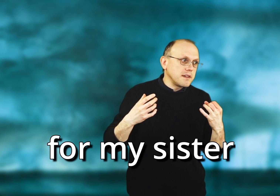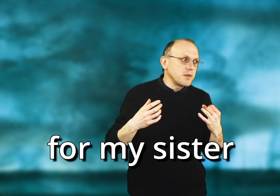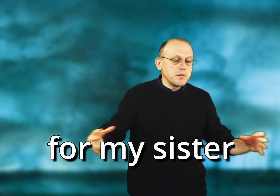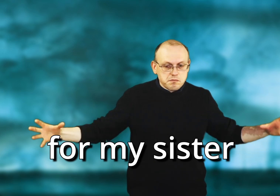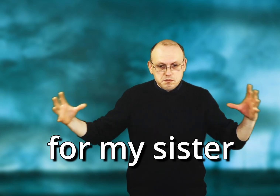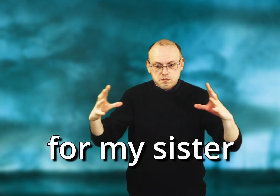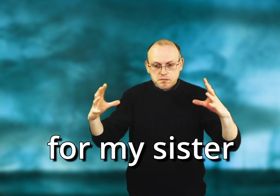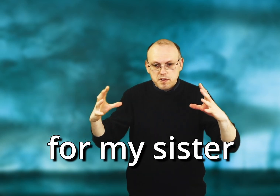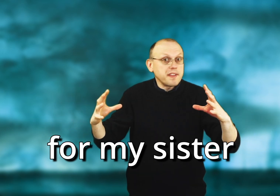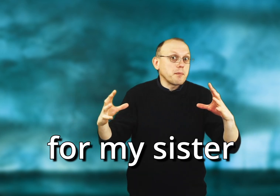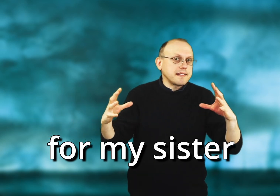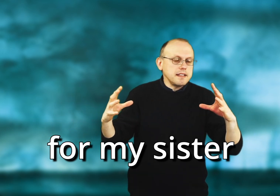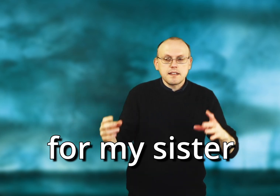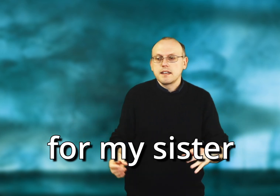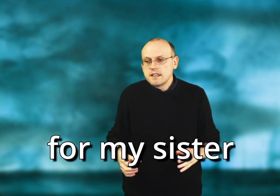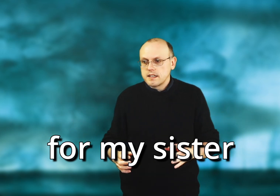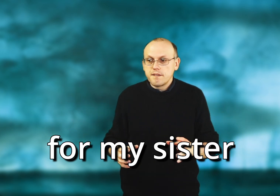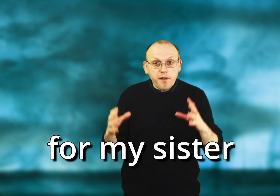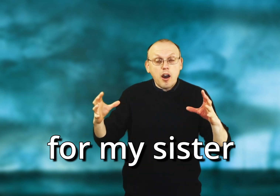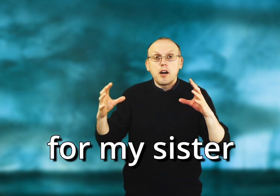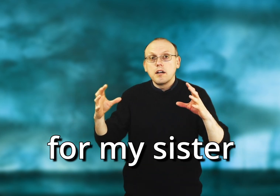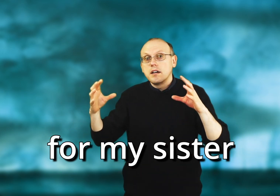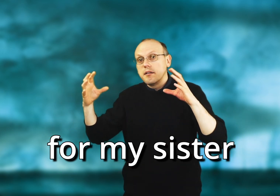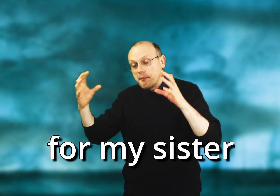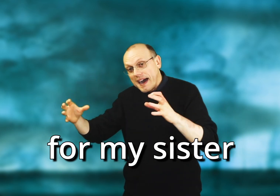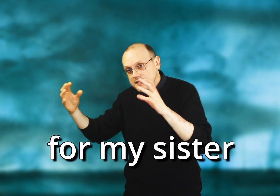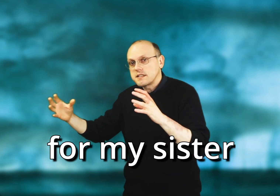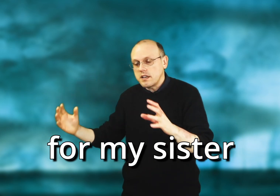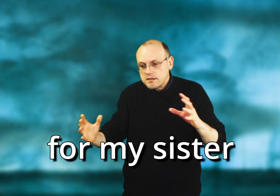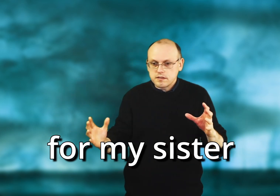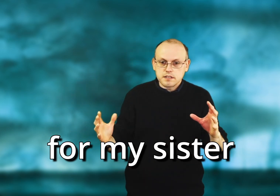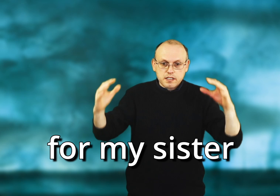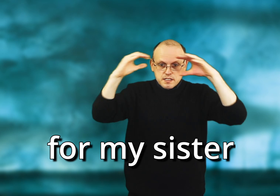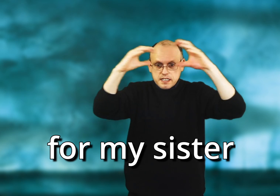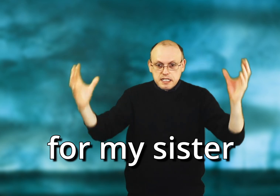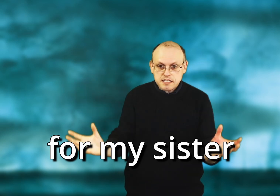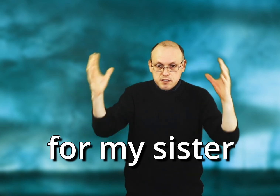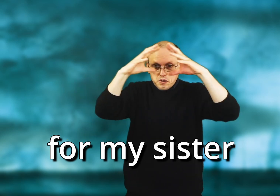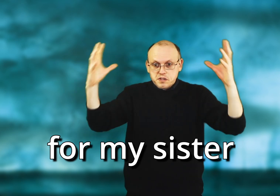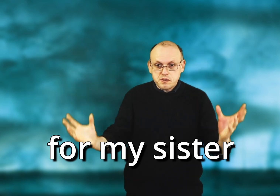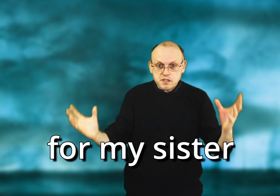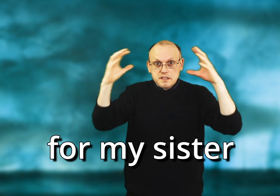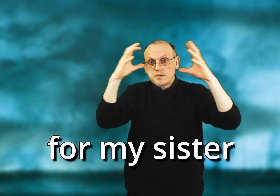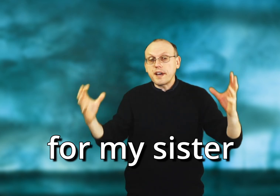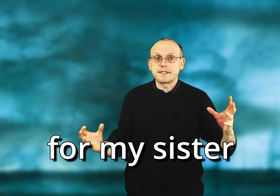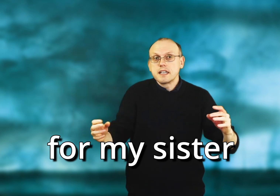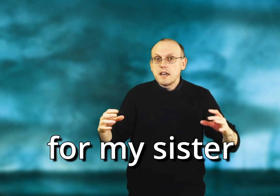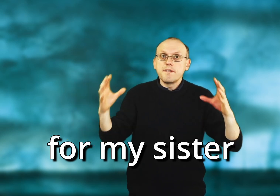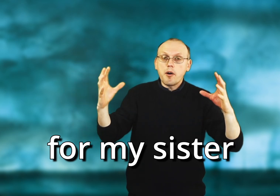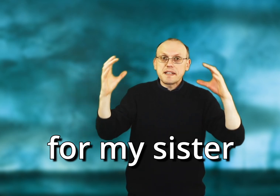you think about it, for my sister is also a single phrase. For my sister